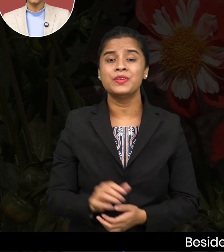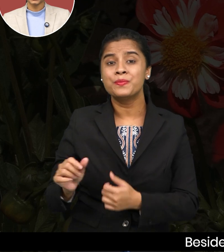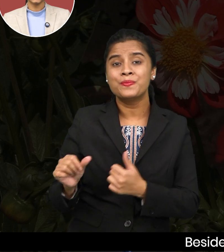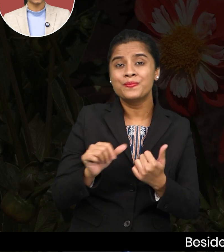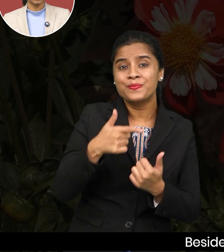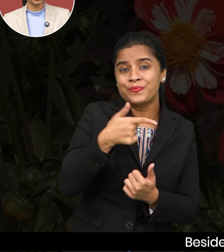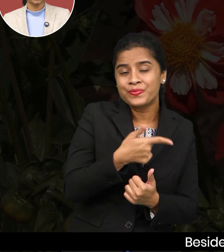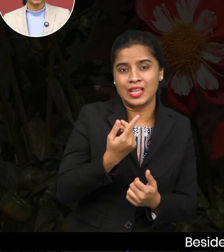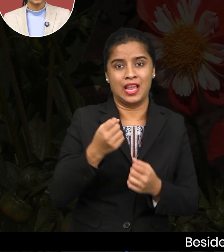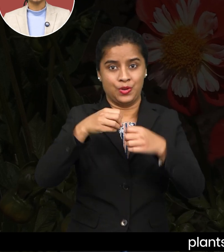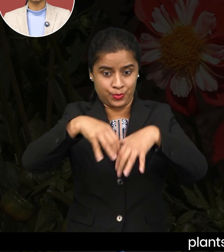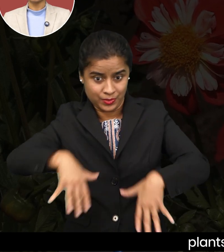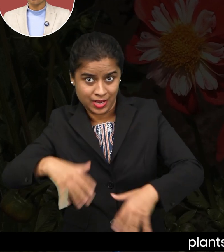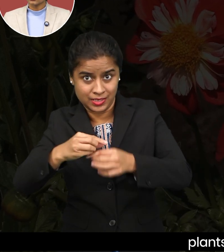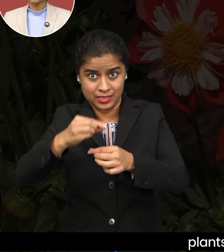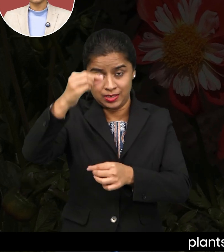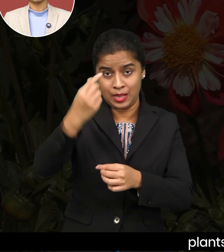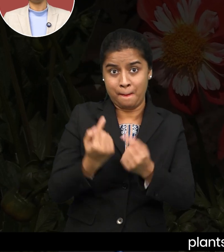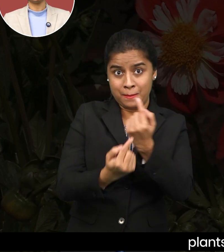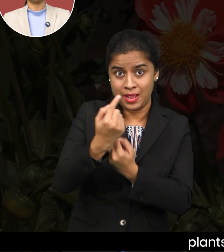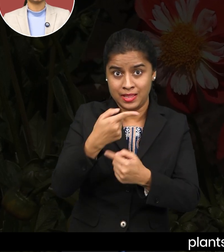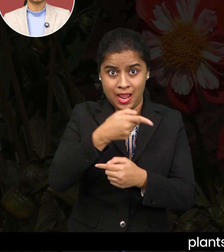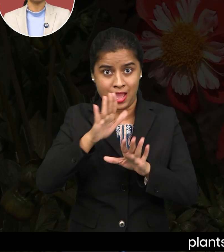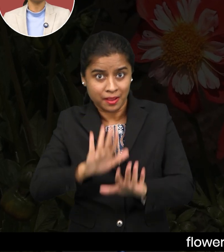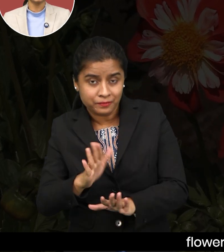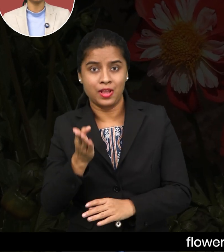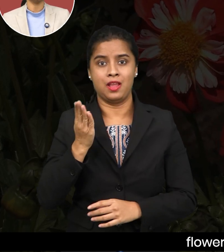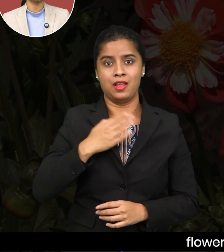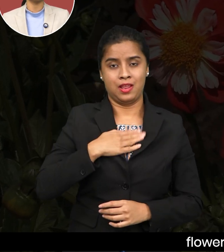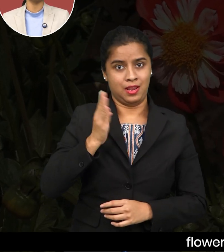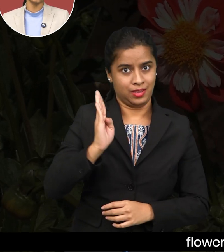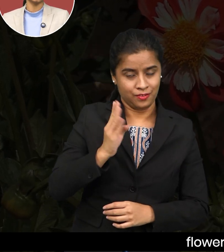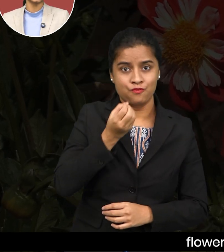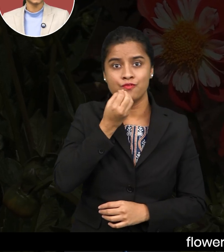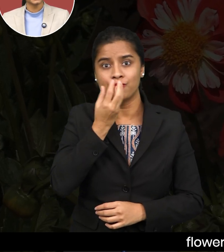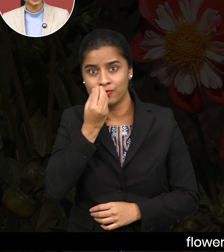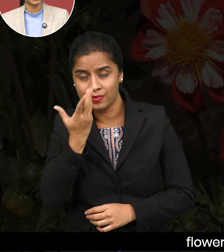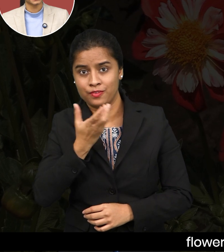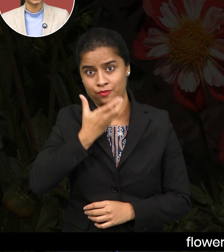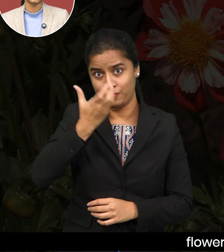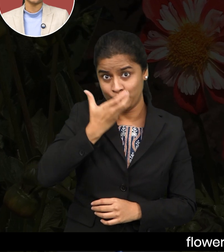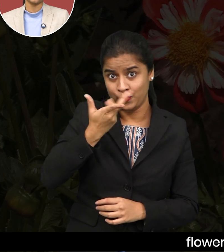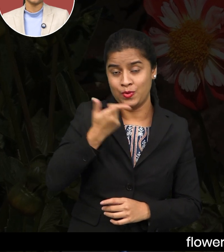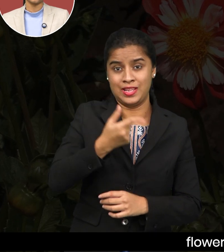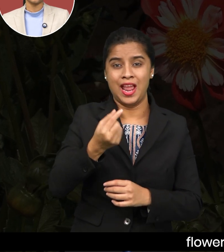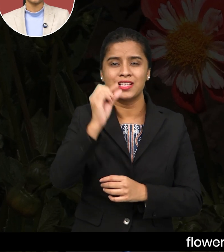Besides roots and stems, plants also have leaves, flowers, fruits, and